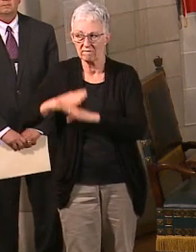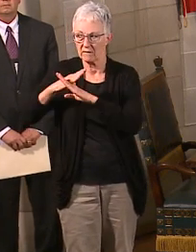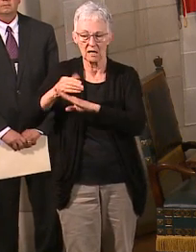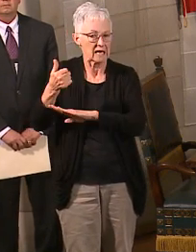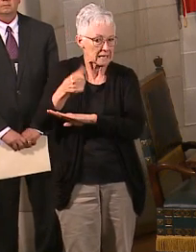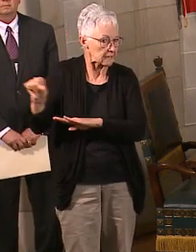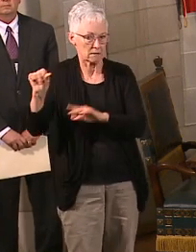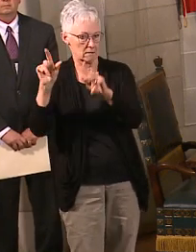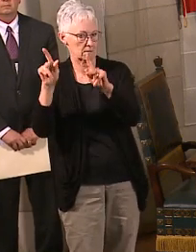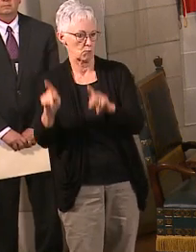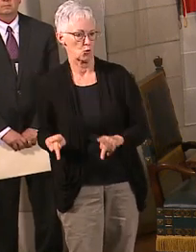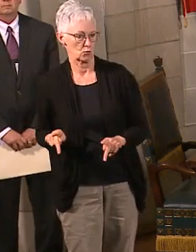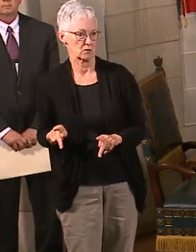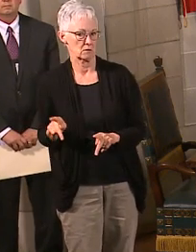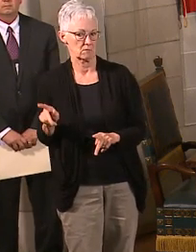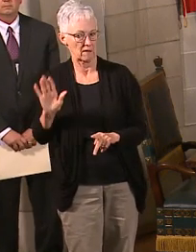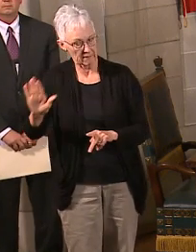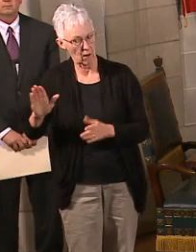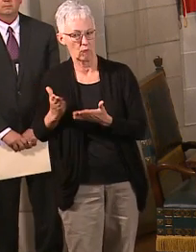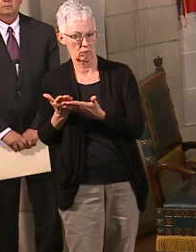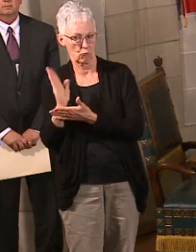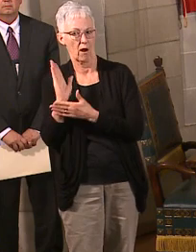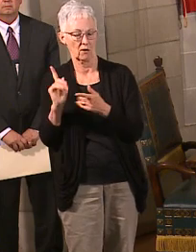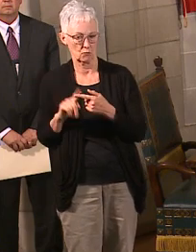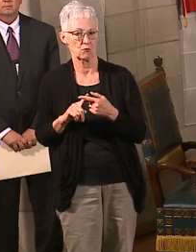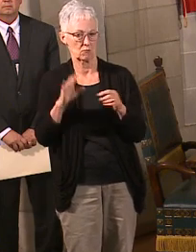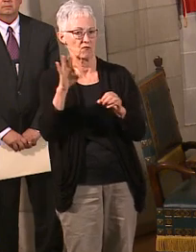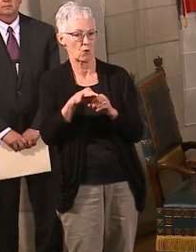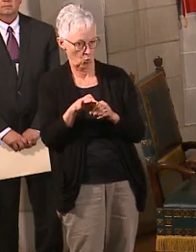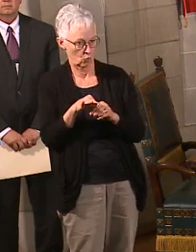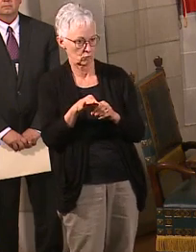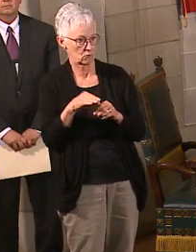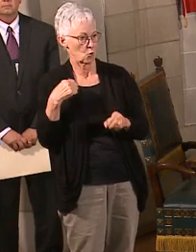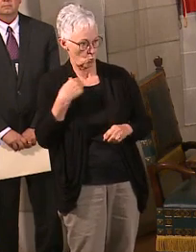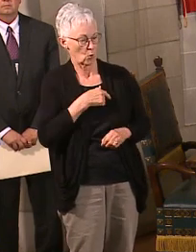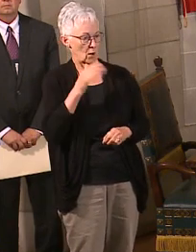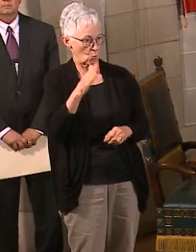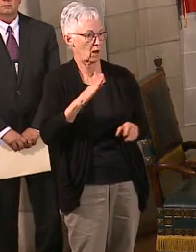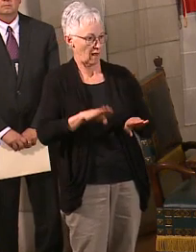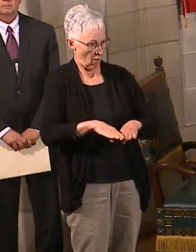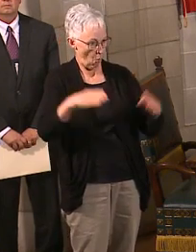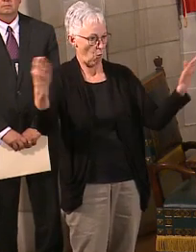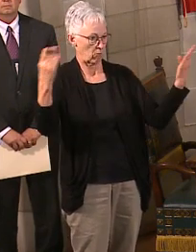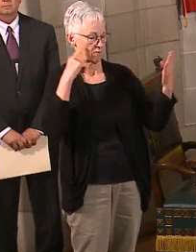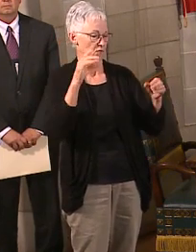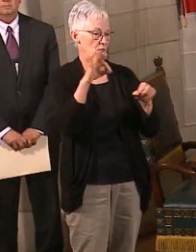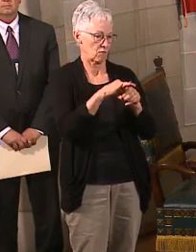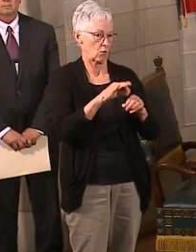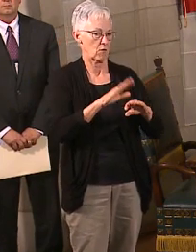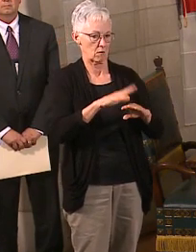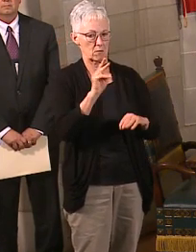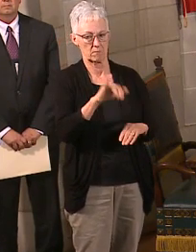So polls will be open on May 12th, and we're not moving it back. We're going forward with the election May 12th.